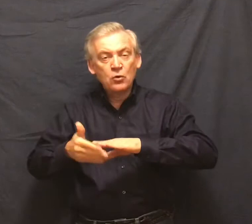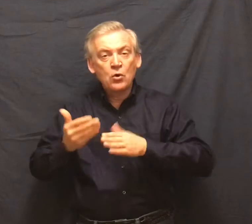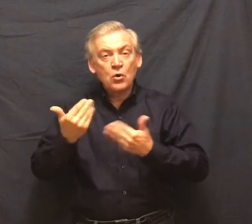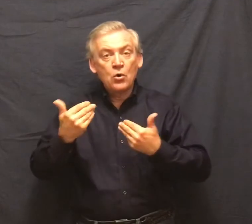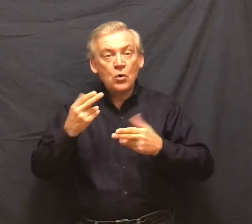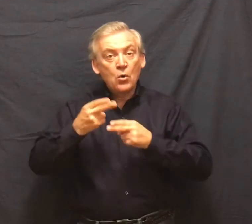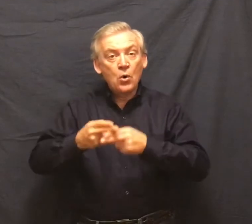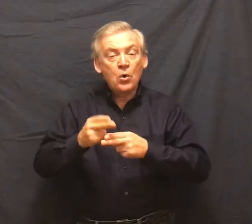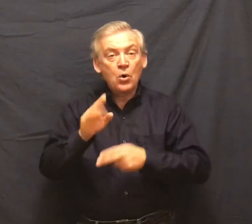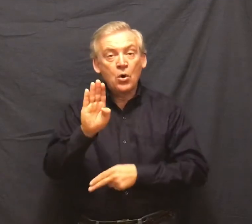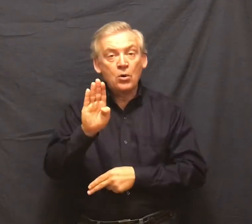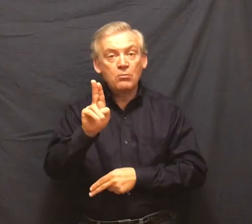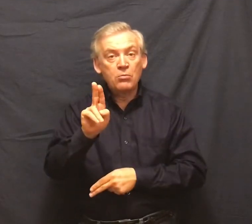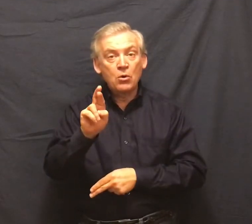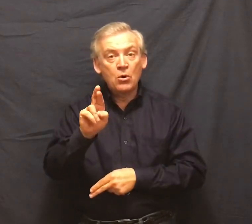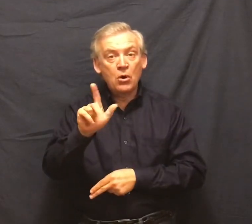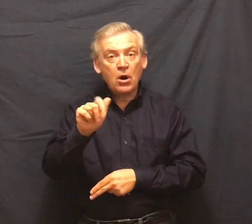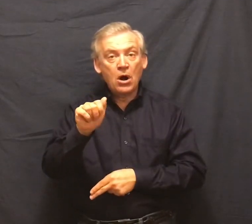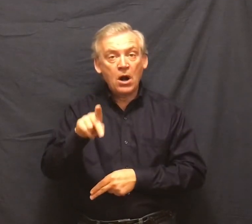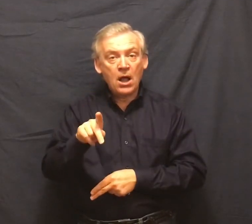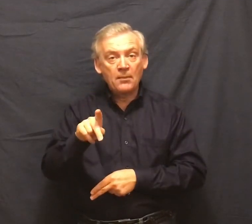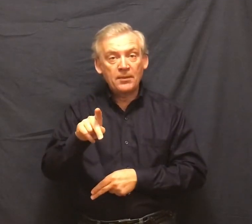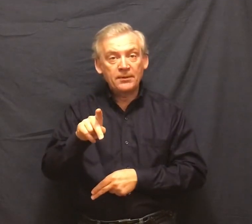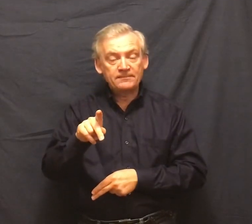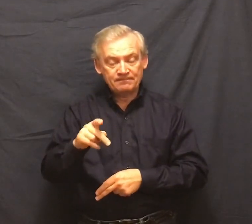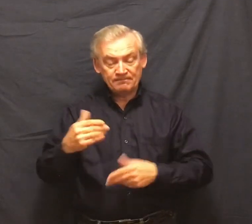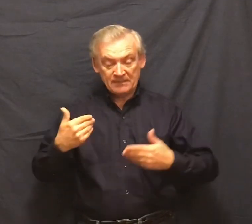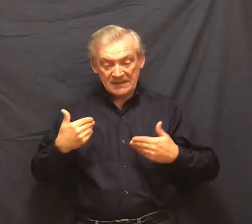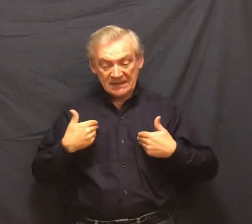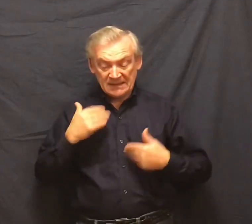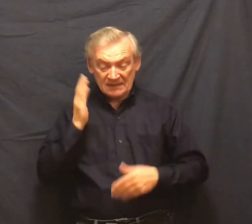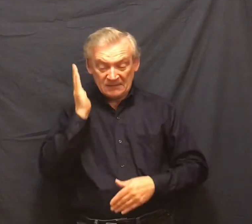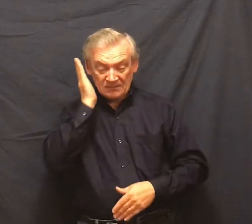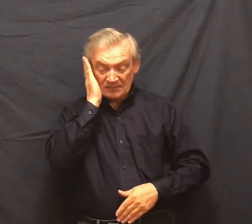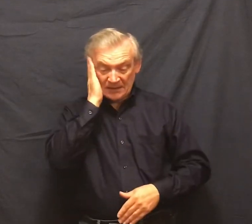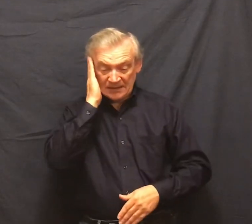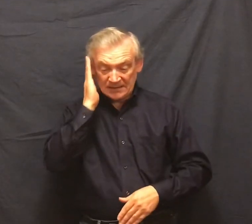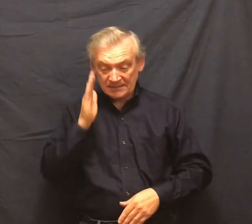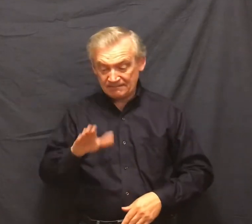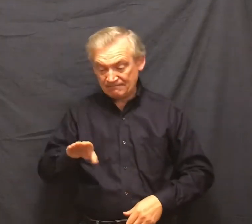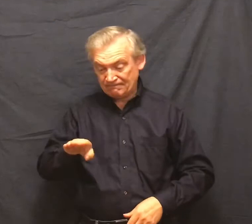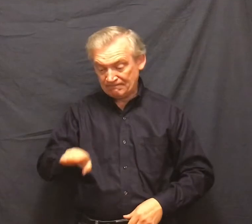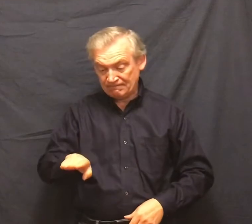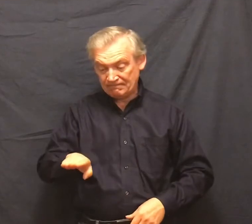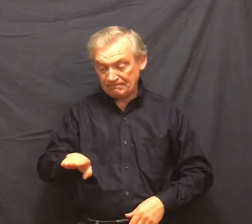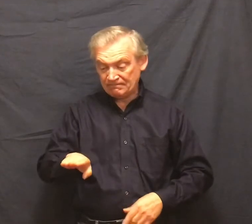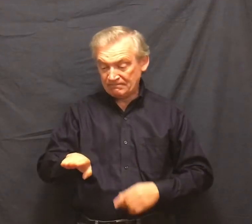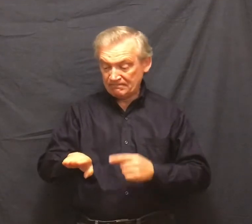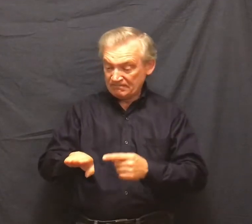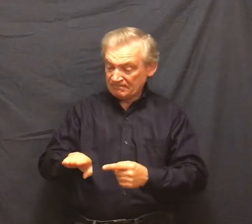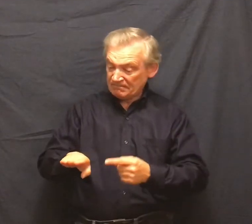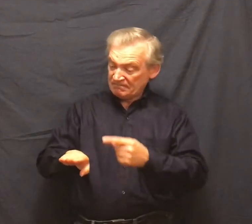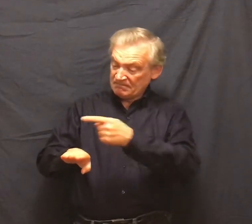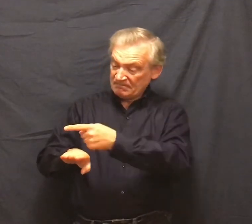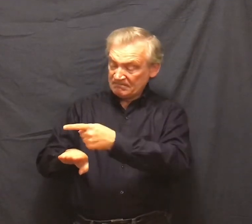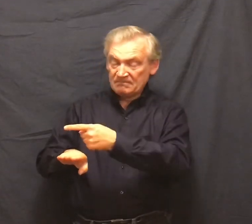Over each bunk there was nailed an apple box with the opening forward, so that it made 2 shelves for the personal belongings of the occupant of the